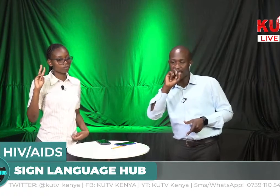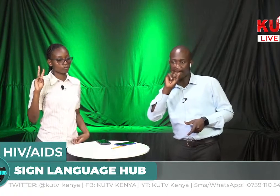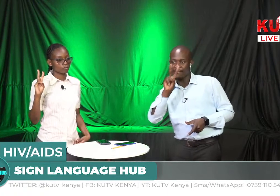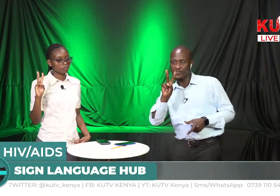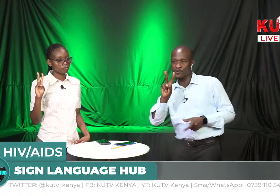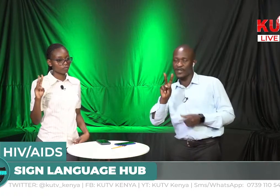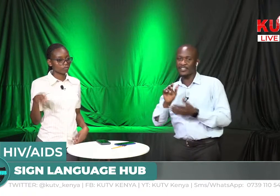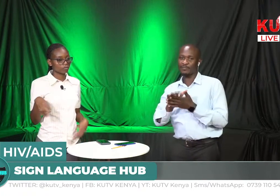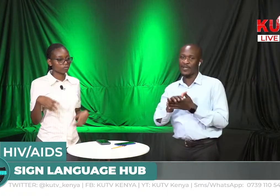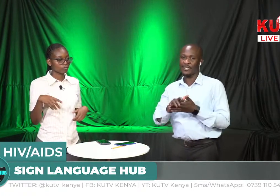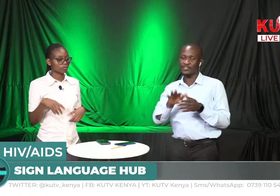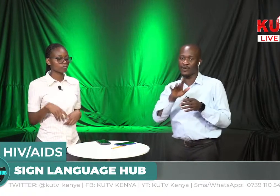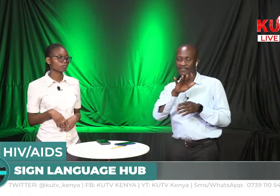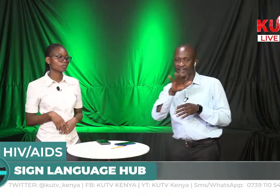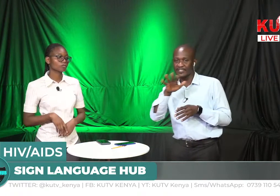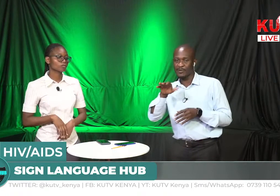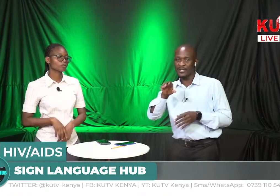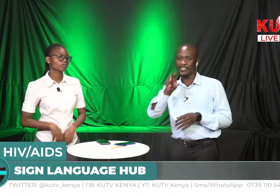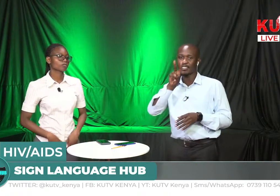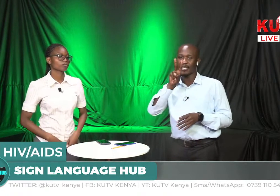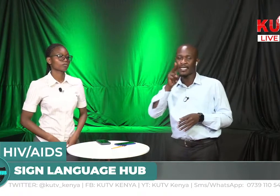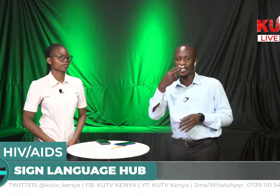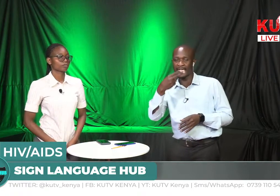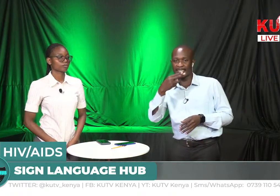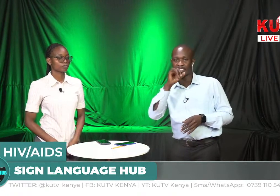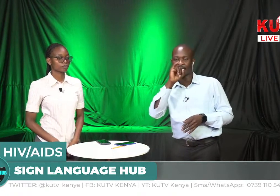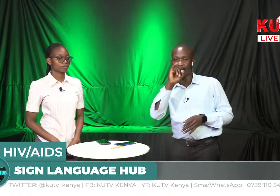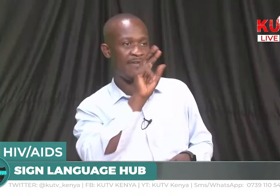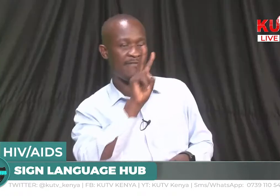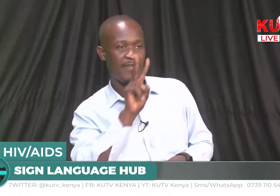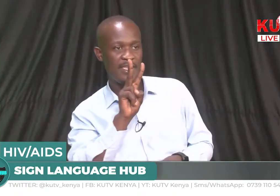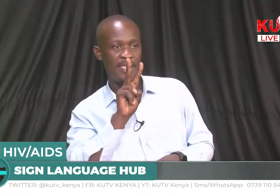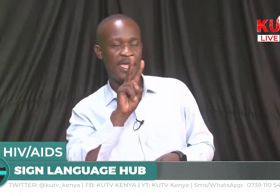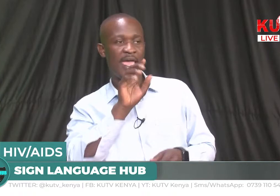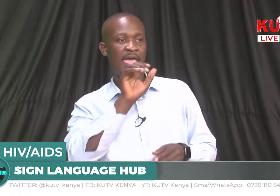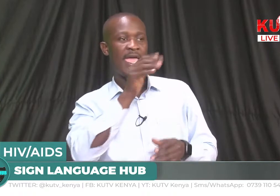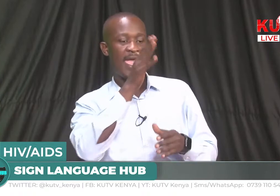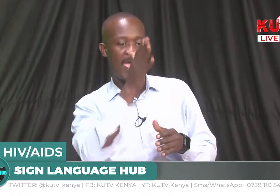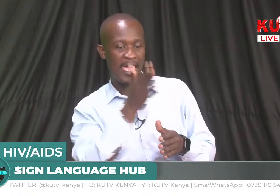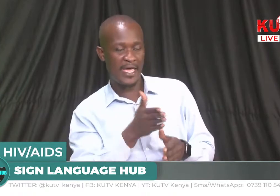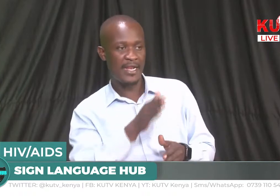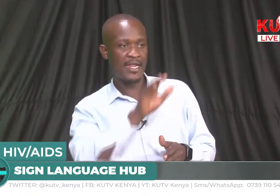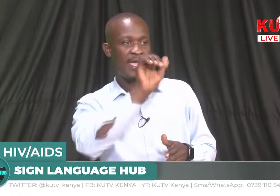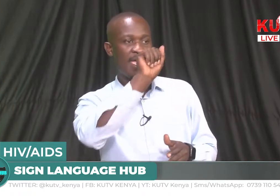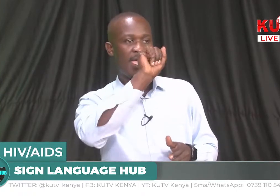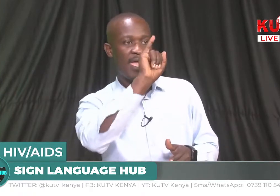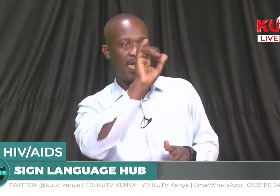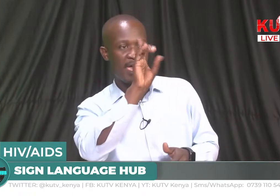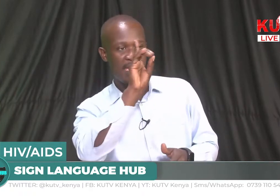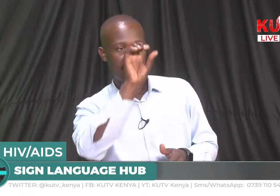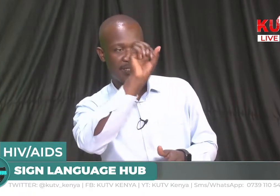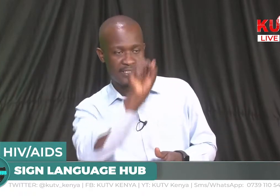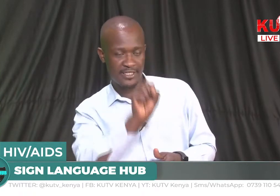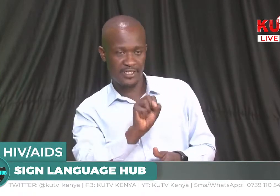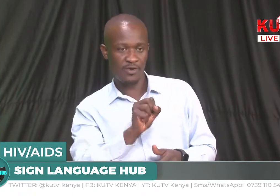HIV. You can spell it, you can finger spell it. HIV and AIDS